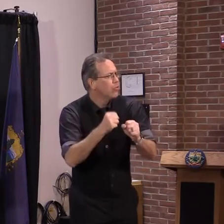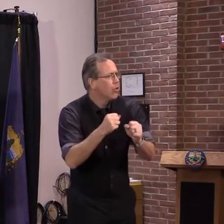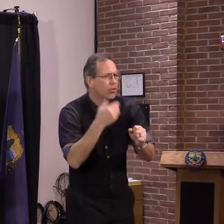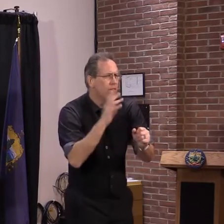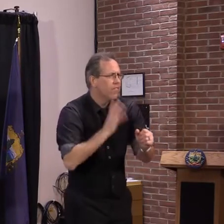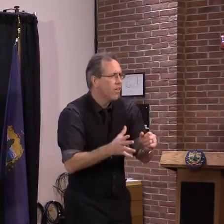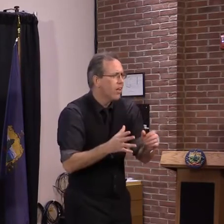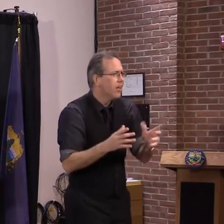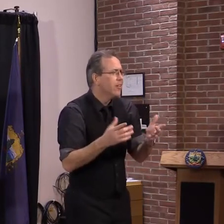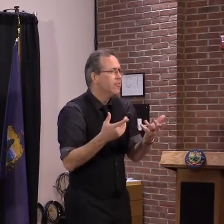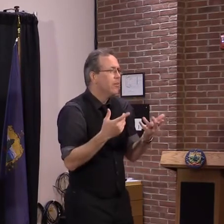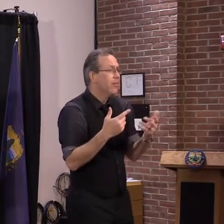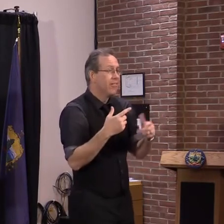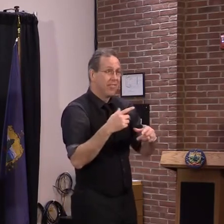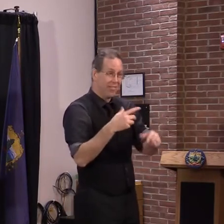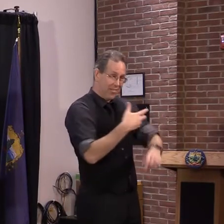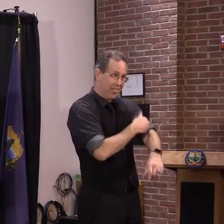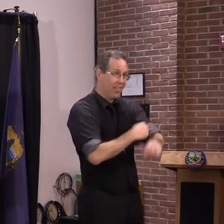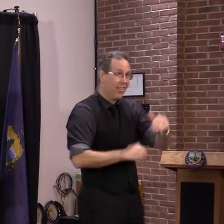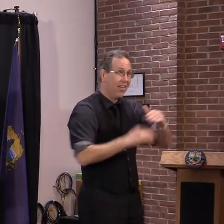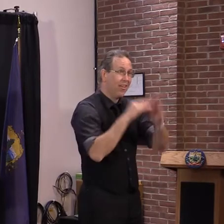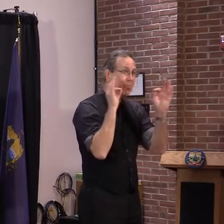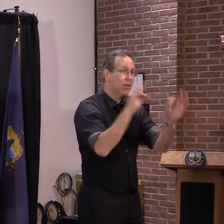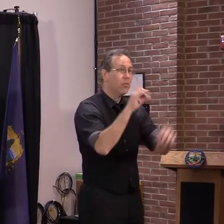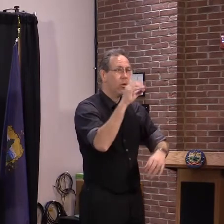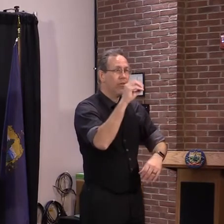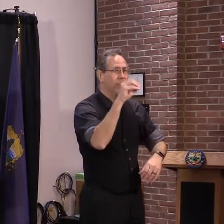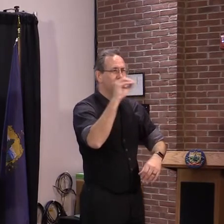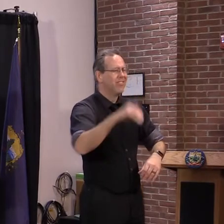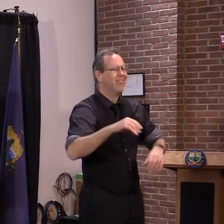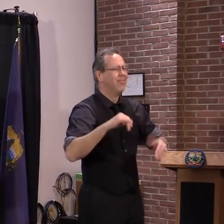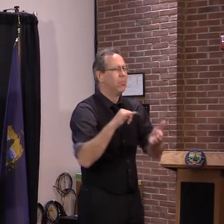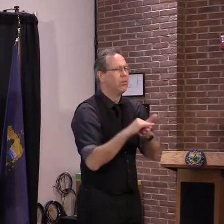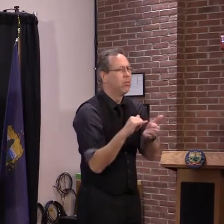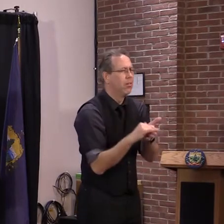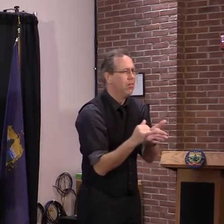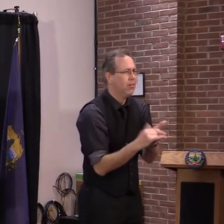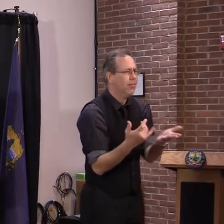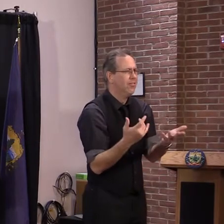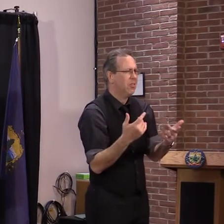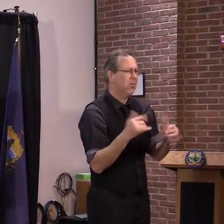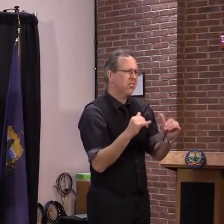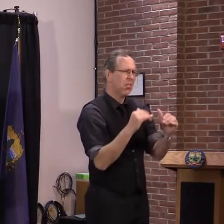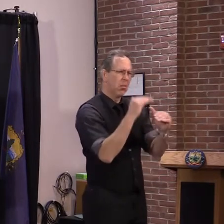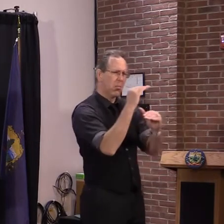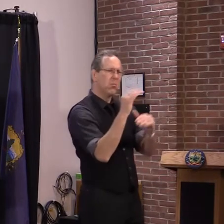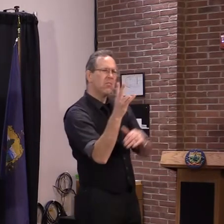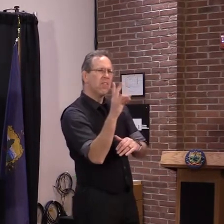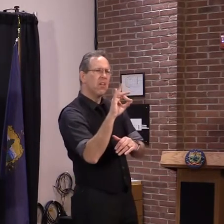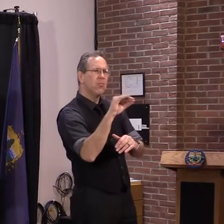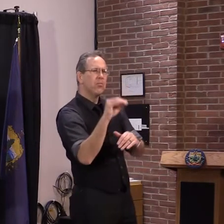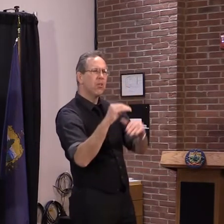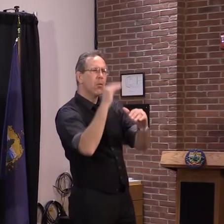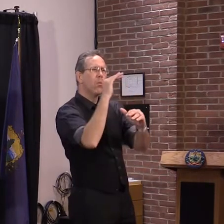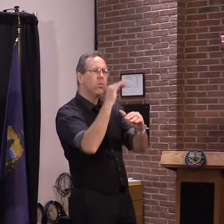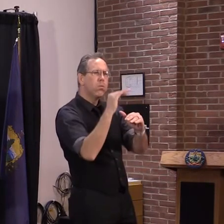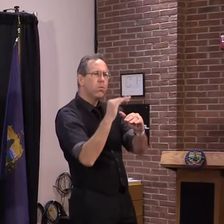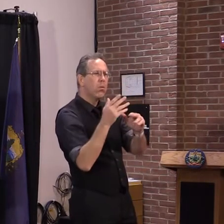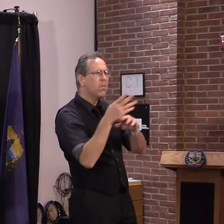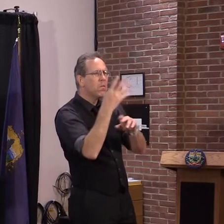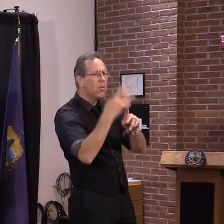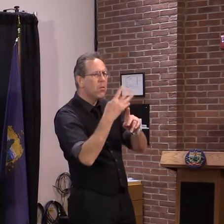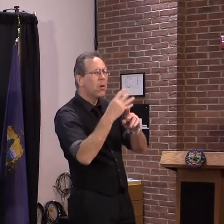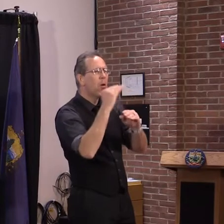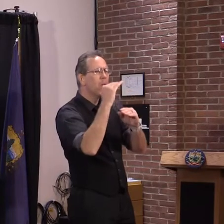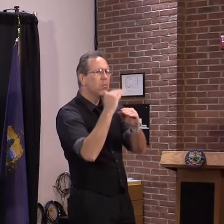to 90%. We would like it to be at 90%, but at the same time, it was still quite high. And so the impact